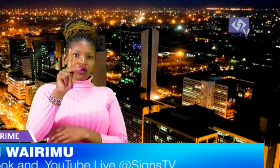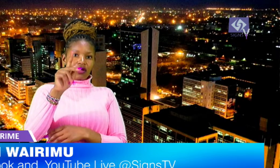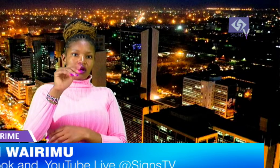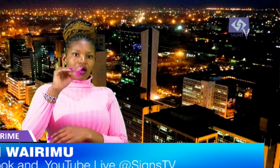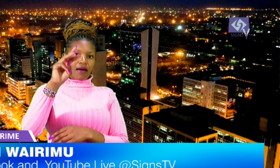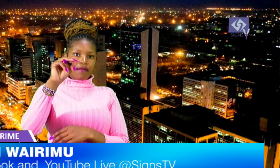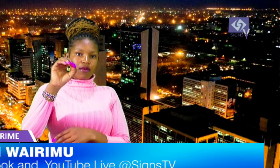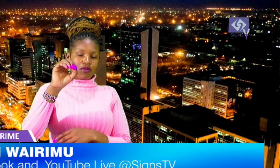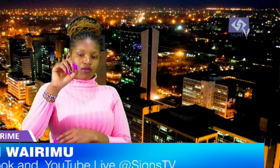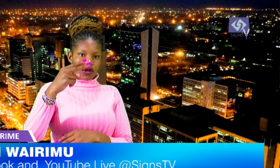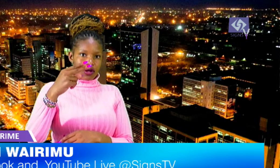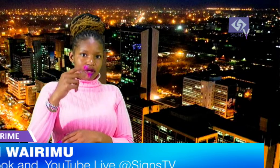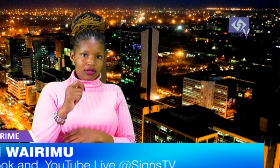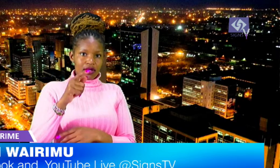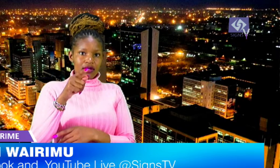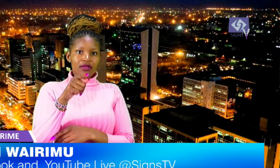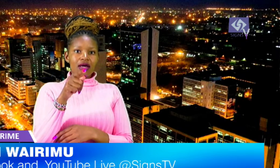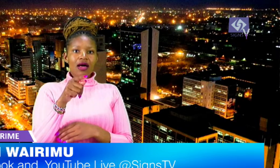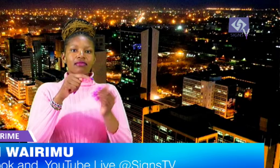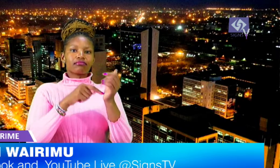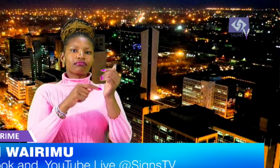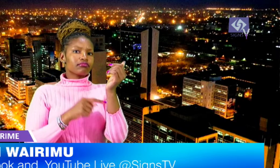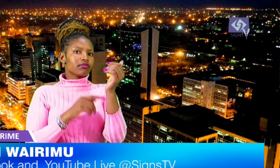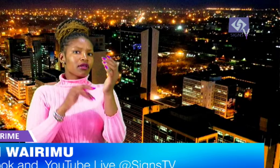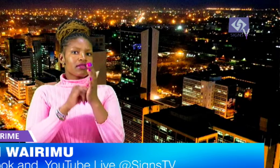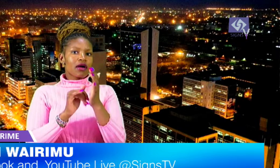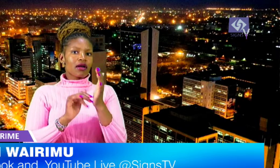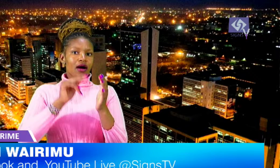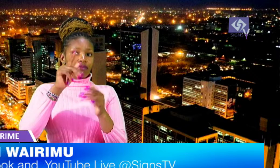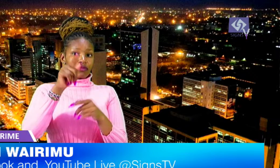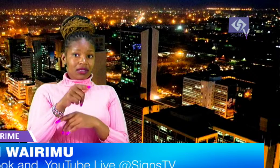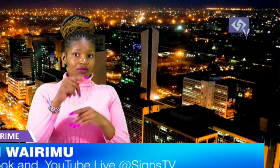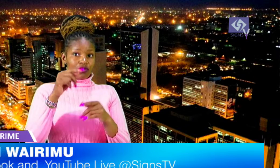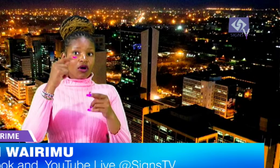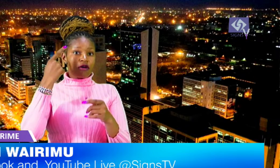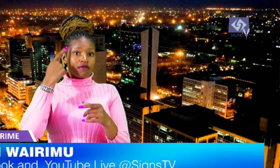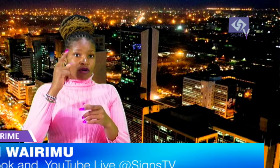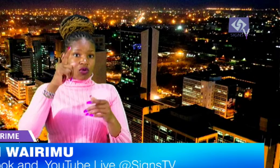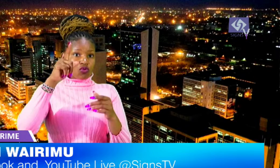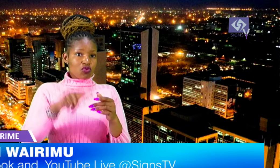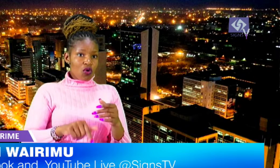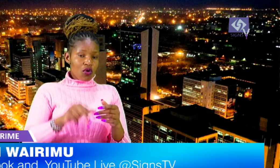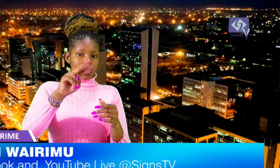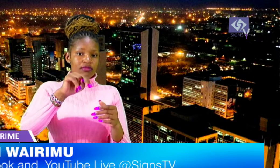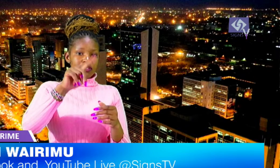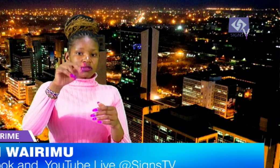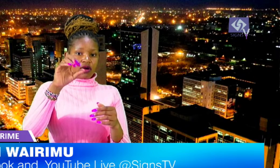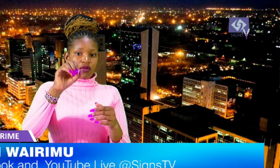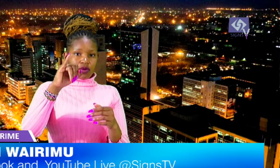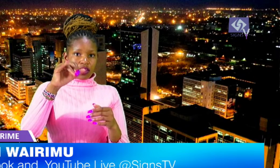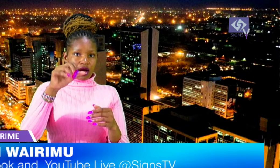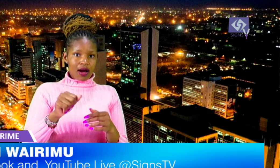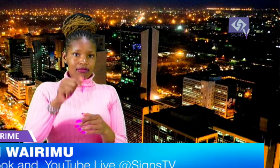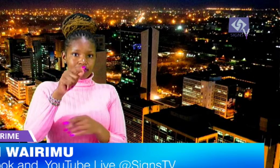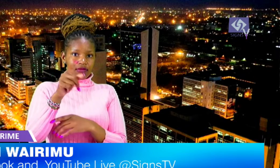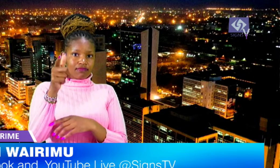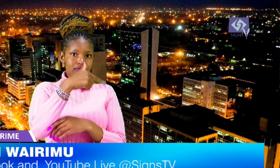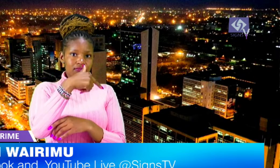Principal Secretary for Irrigation, Emphatas Kimoth, stated that upon completion, the